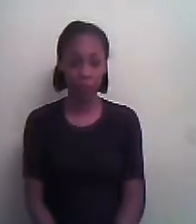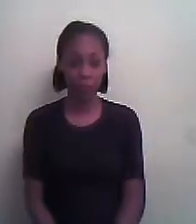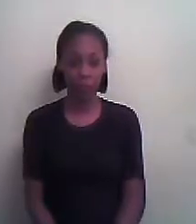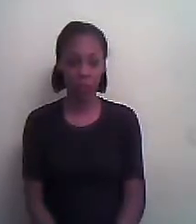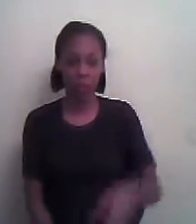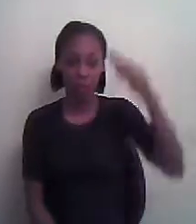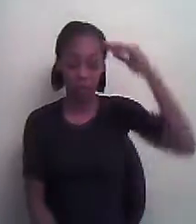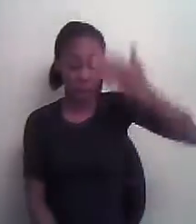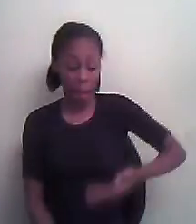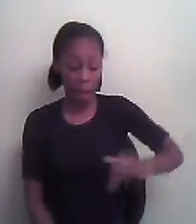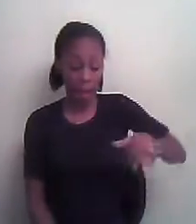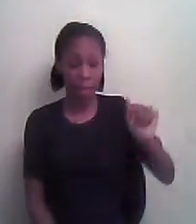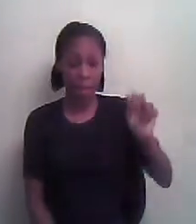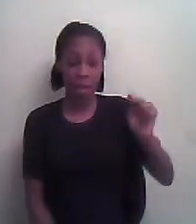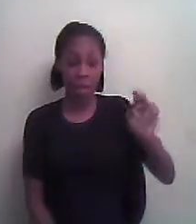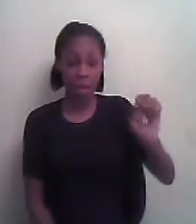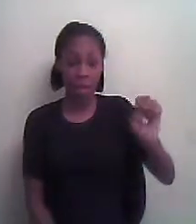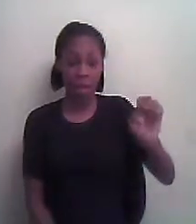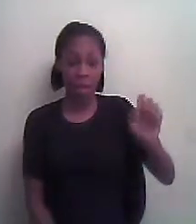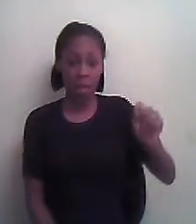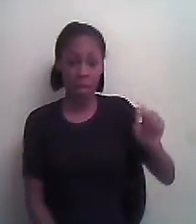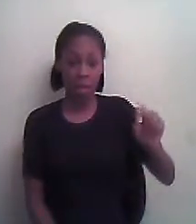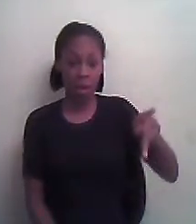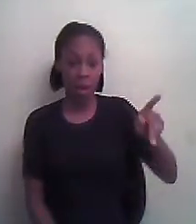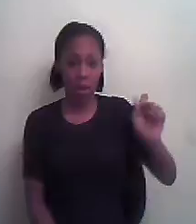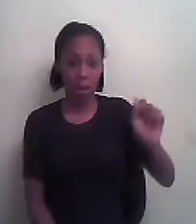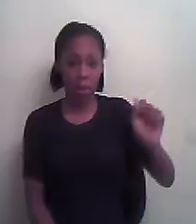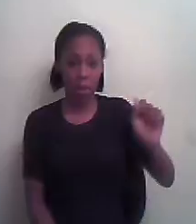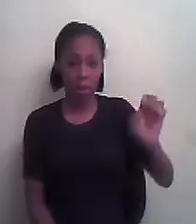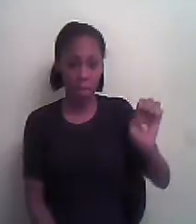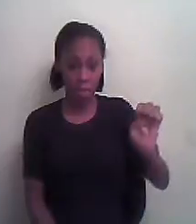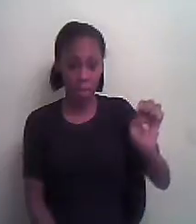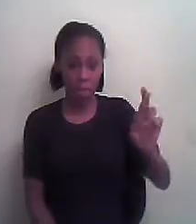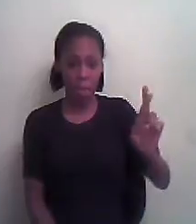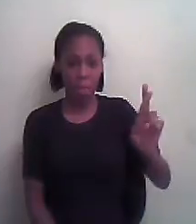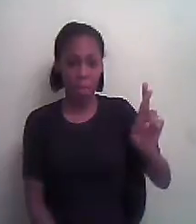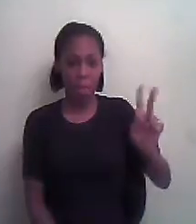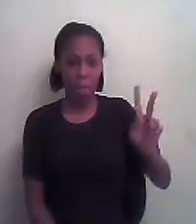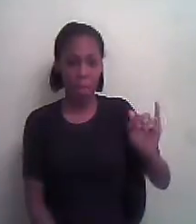Hi, my name is Janet Perkin, and I'm going to tell you about my hobby, which is antique collecting.